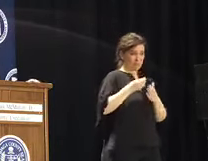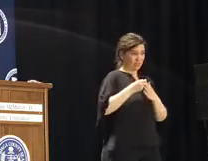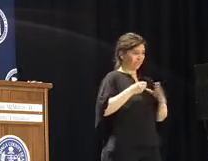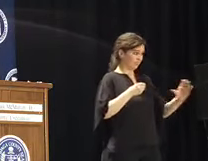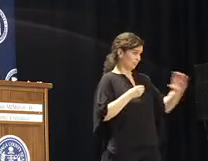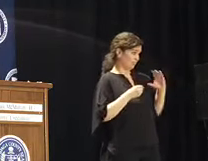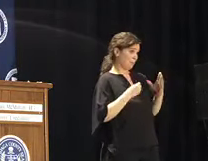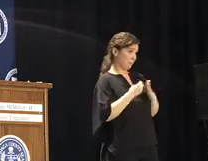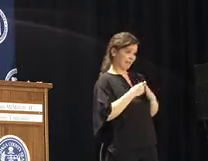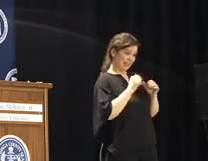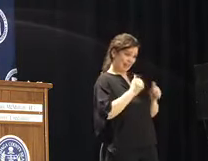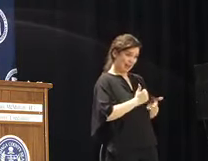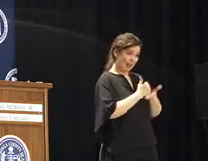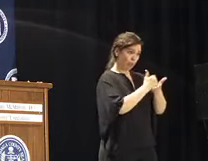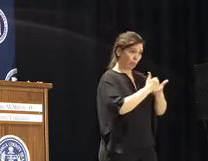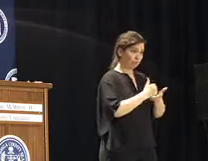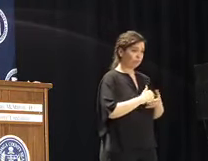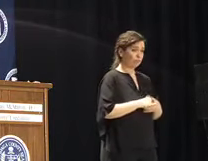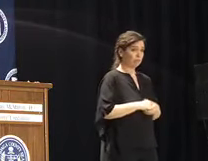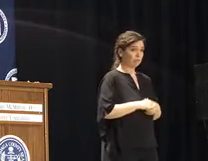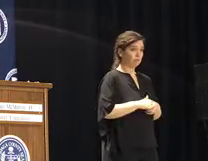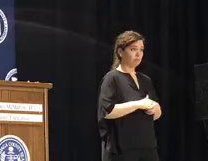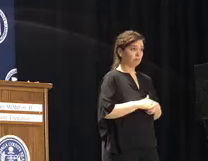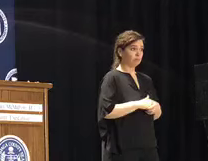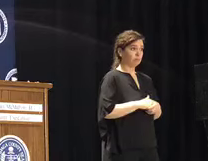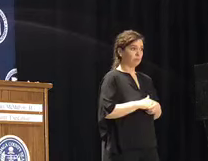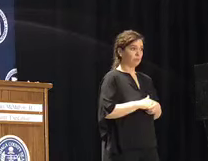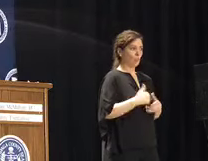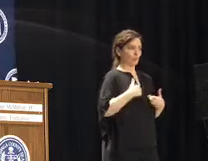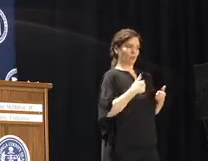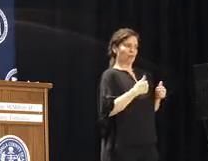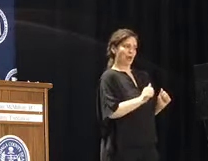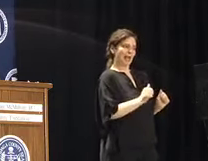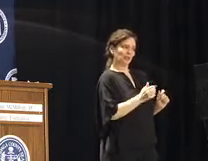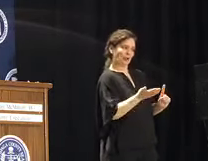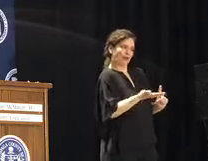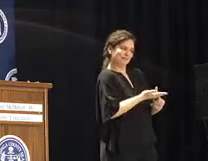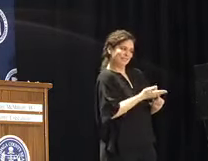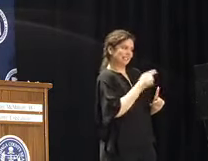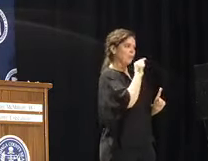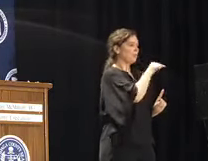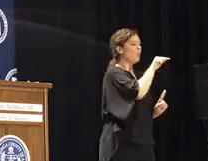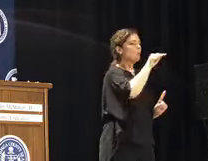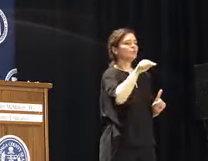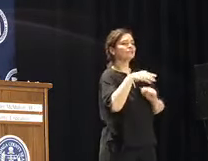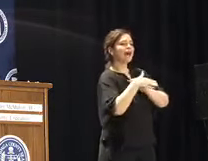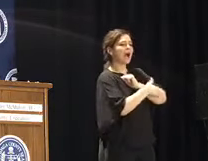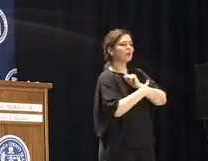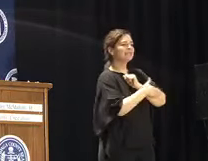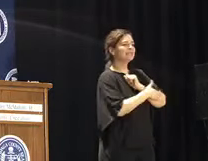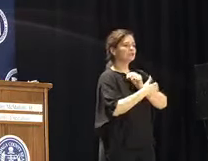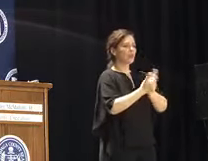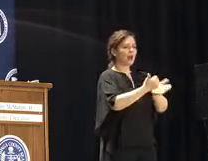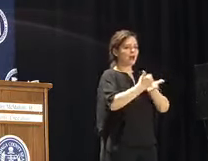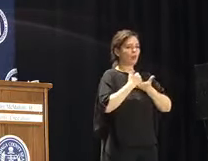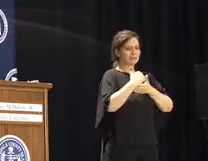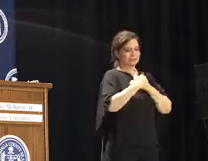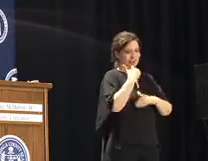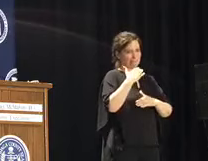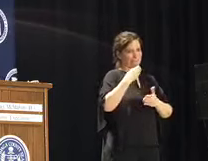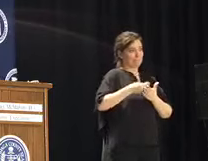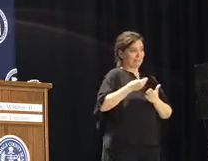to get it? Yeah, I think, well, that's the pitch we're making, Andrew. I think the reality is when they do the law, they're looking at the phrase is